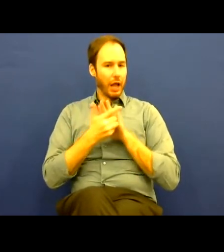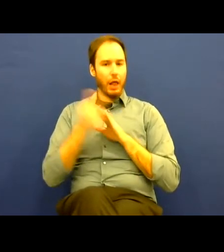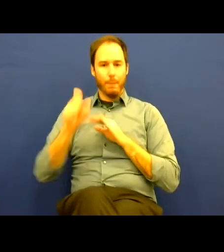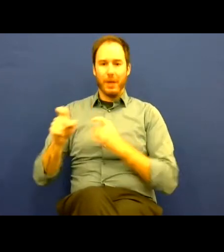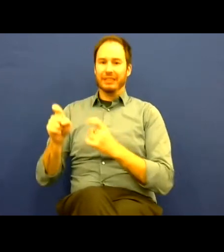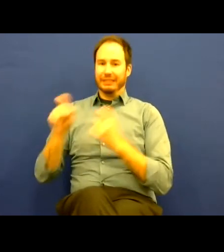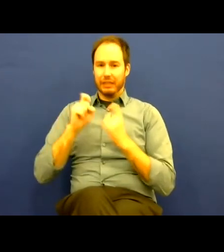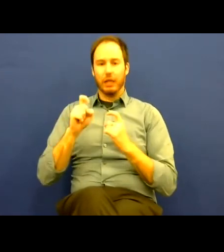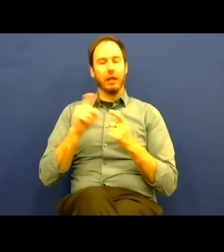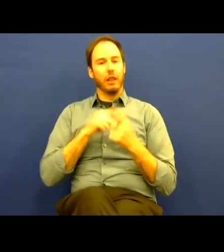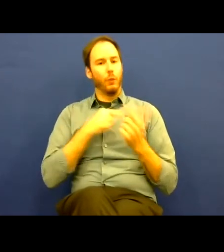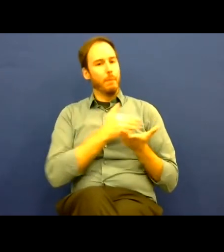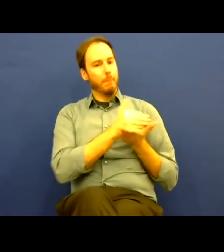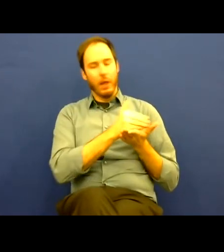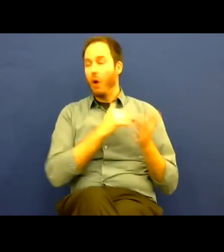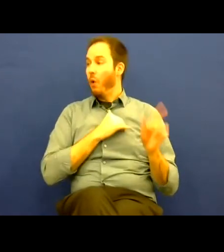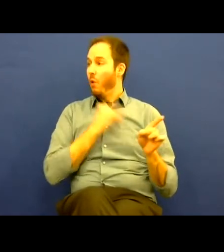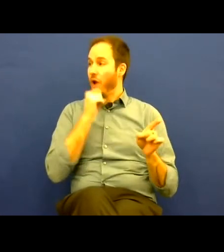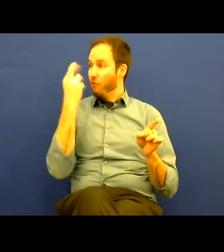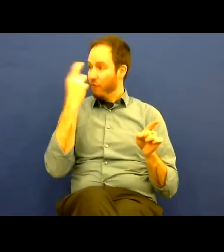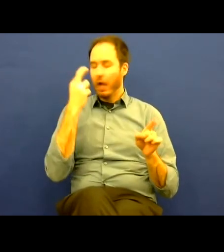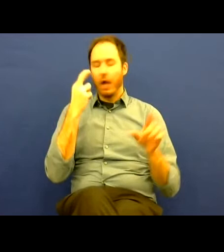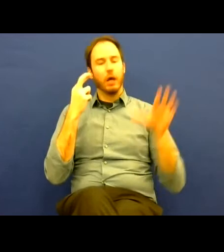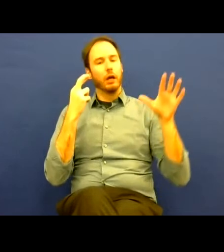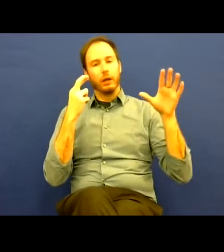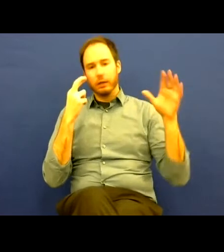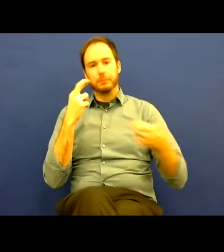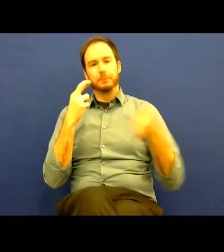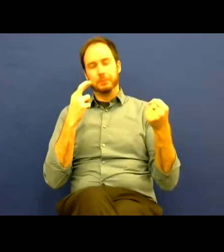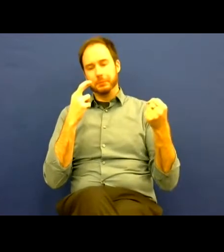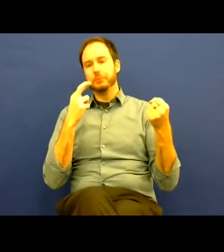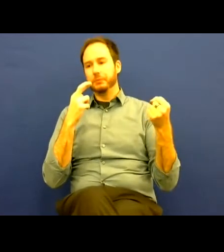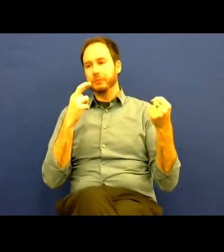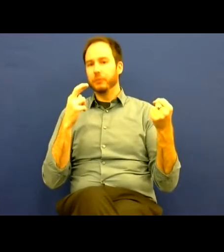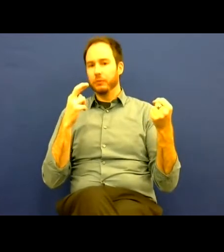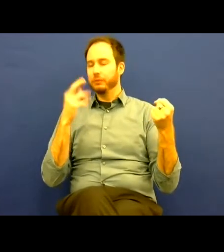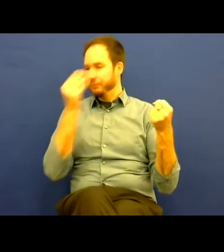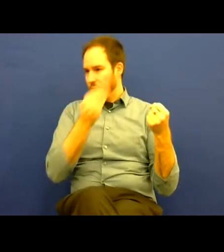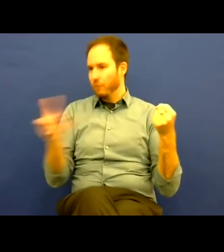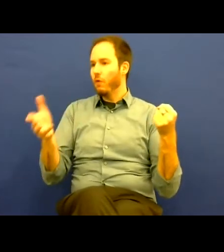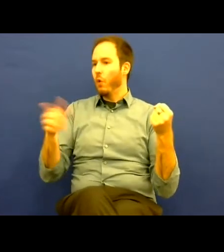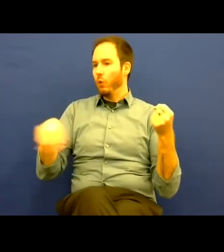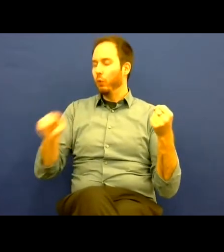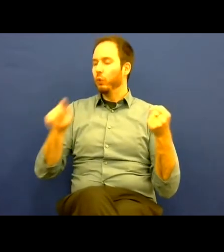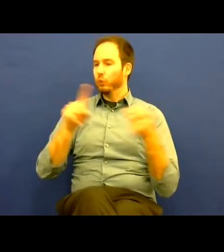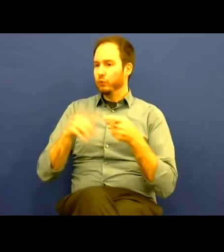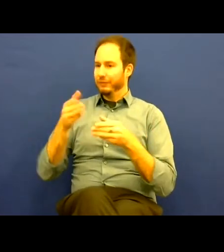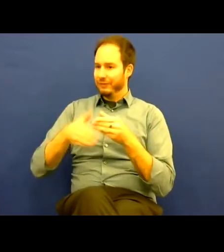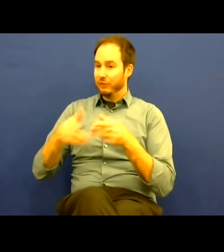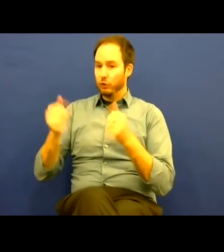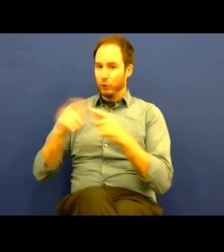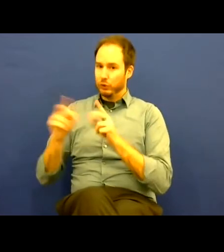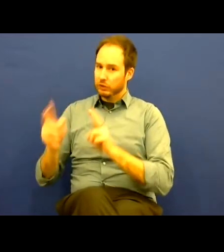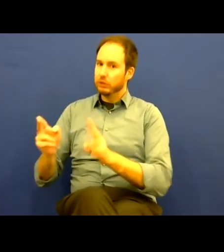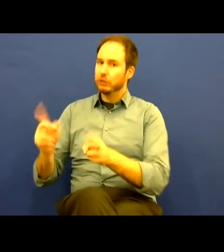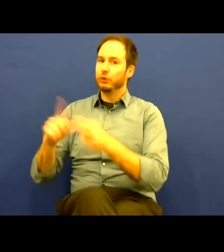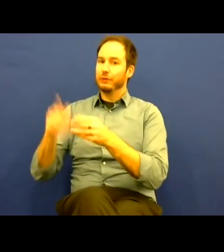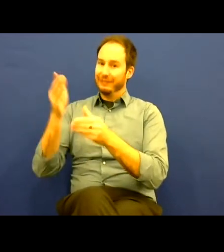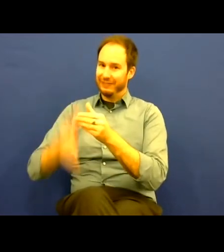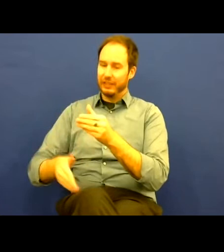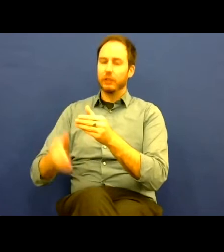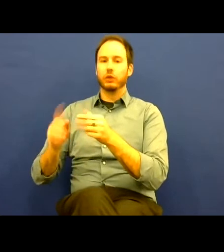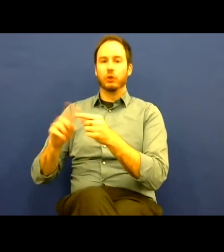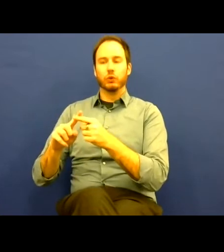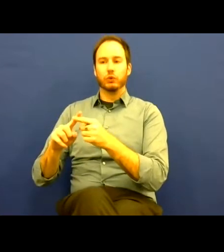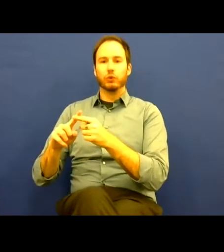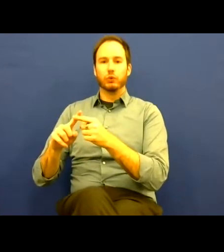So we immediately stopped that practice and informed developers. And so they've been working and scrambling to get their roads